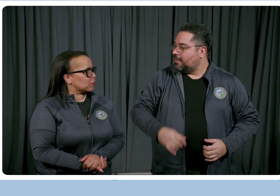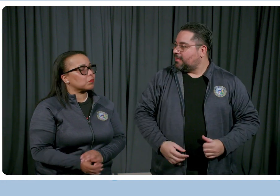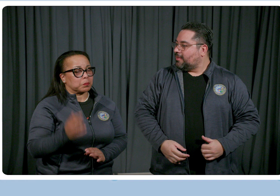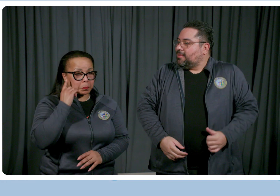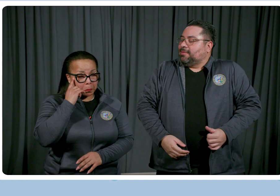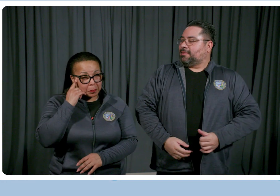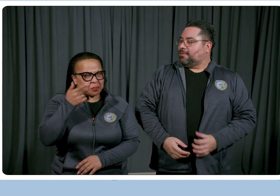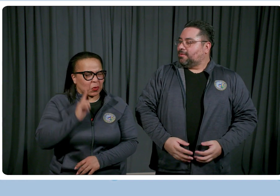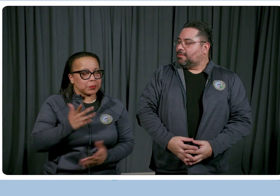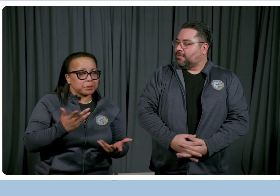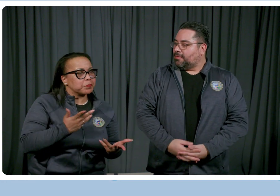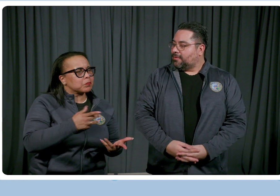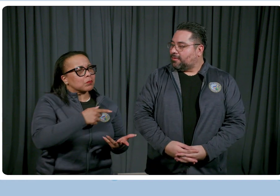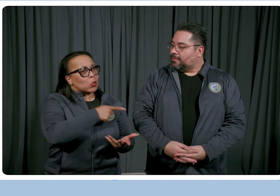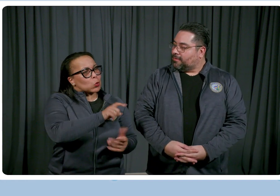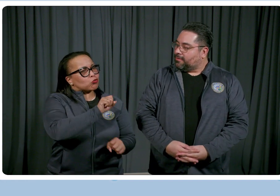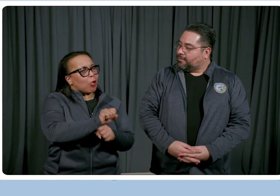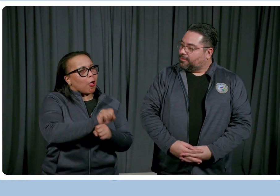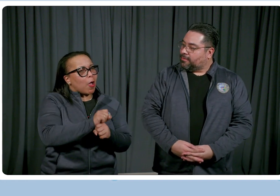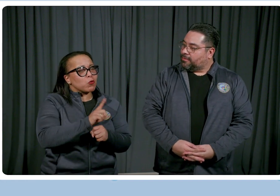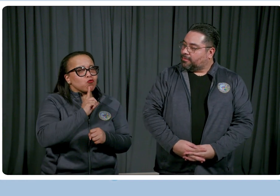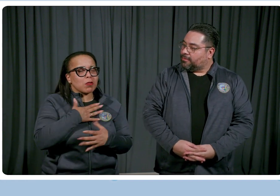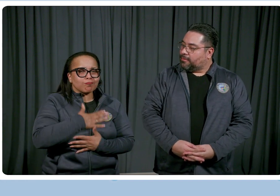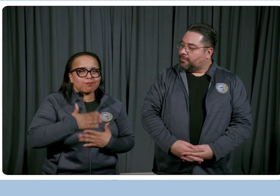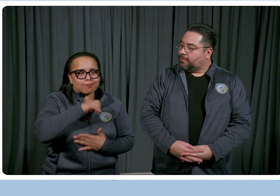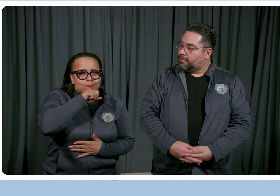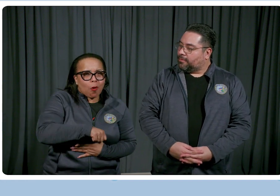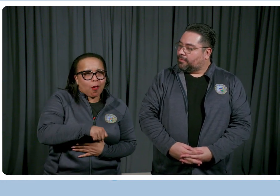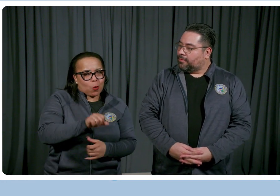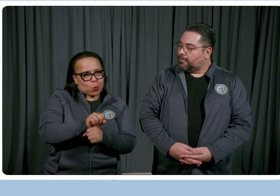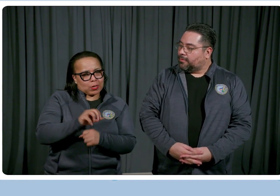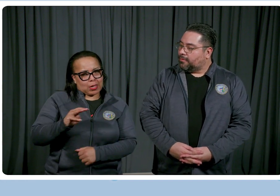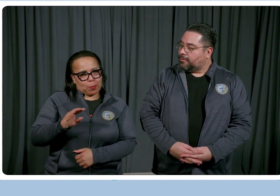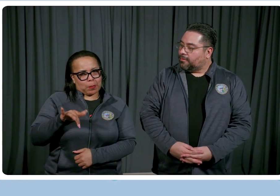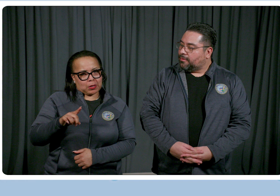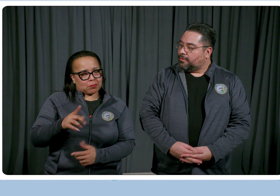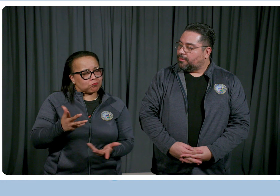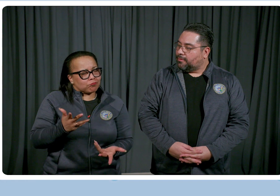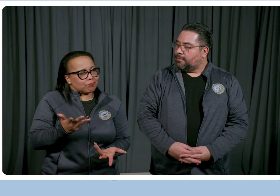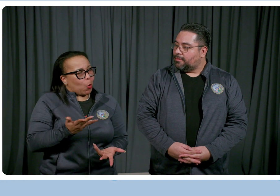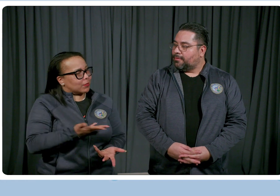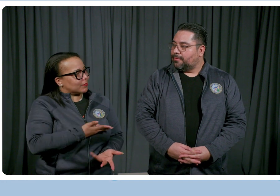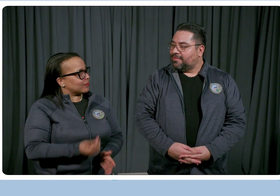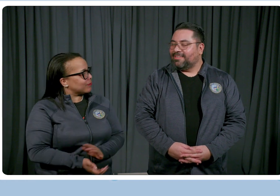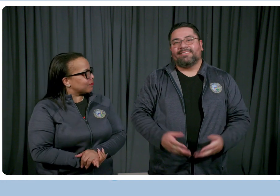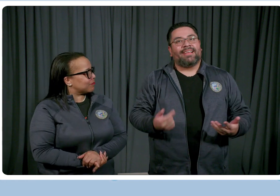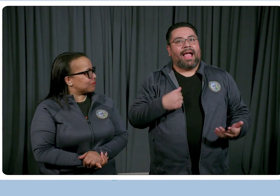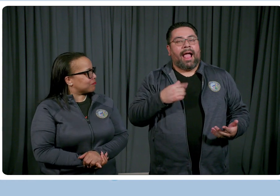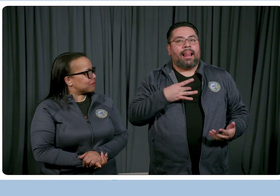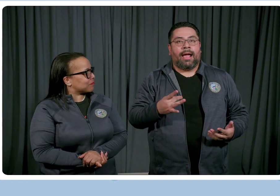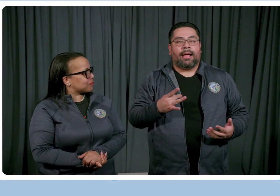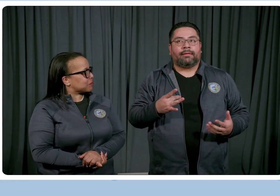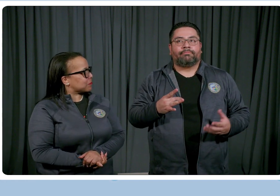So, Jeannie, what do you enjoy most about your job and working at MOPD? I like